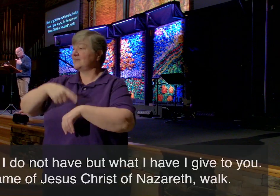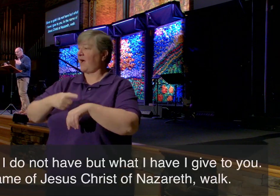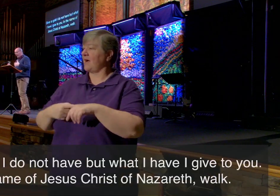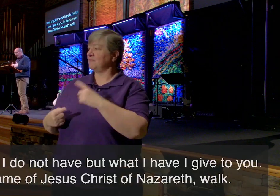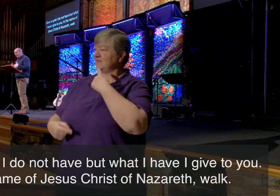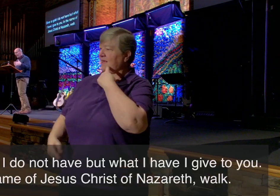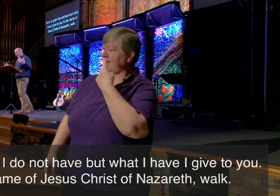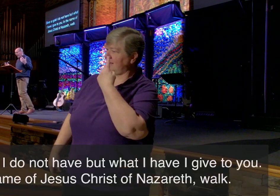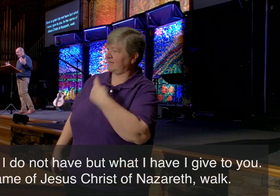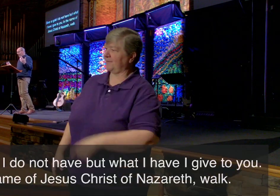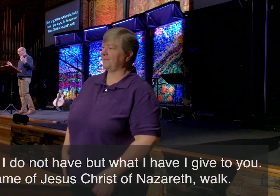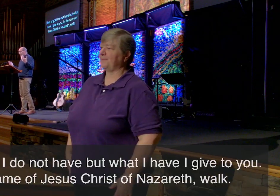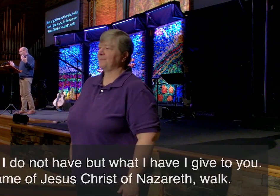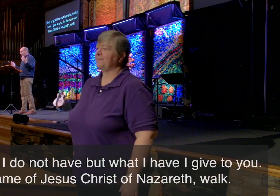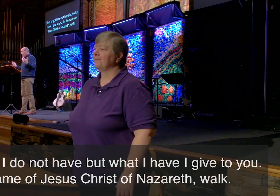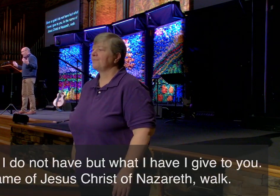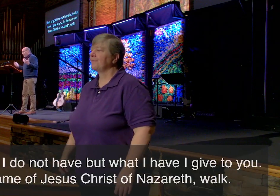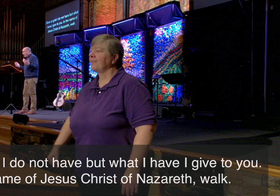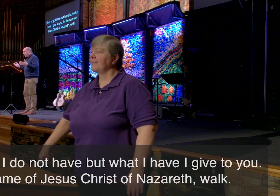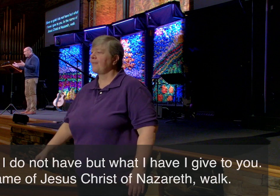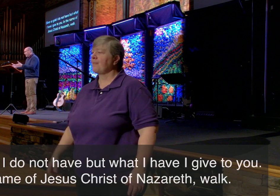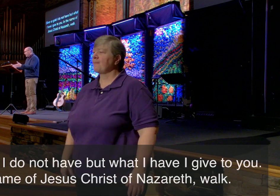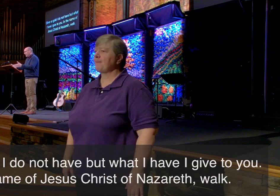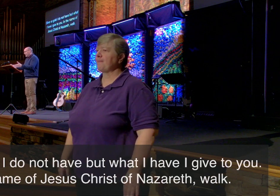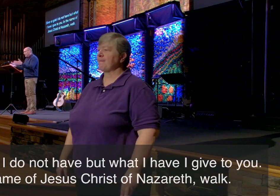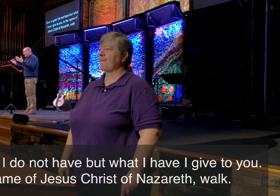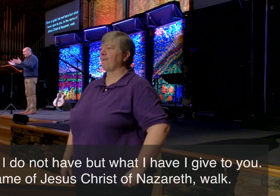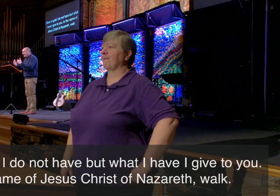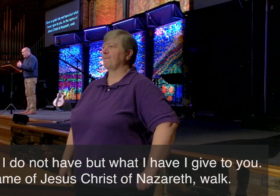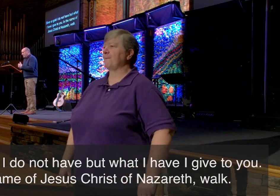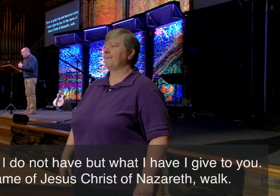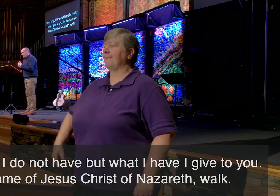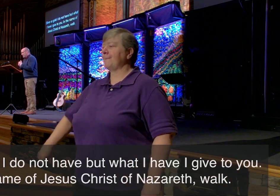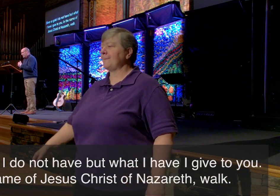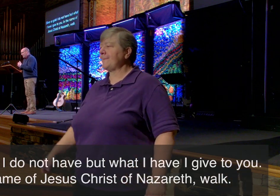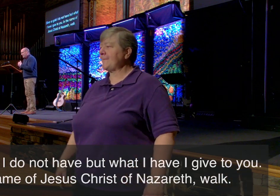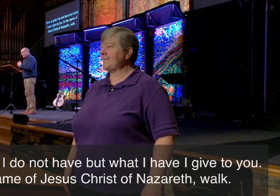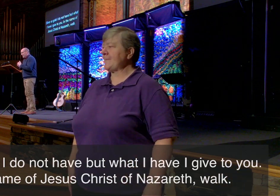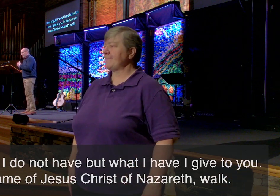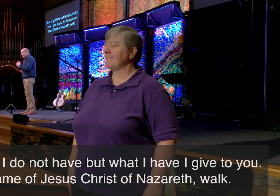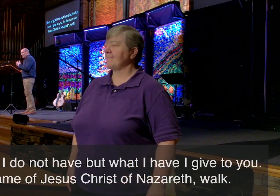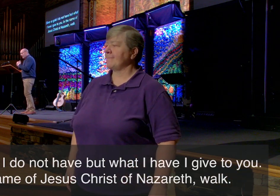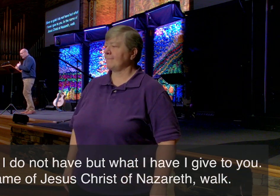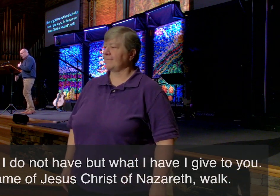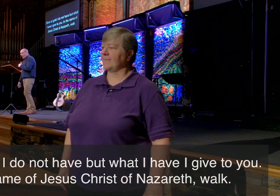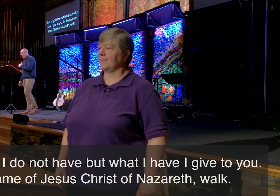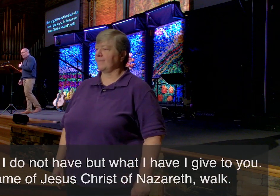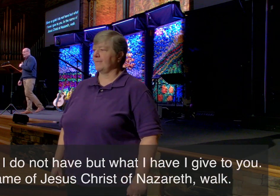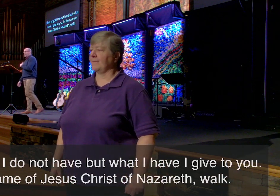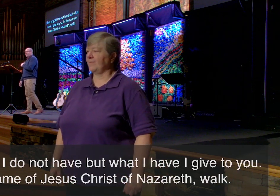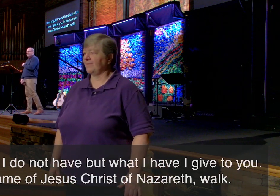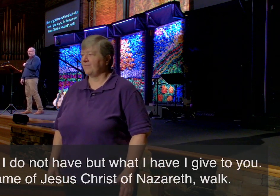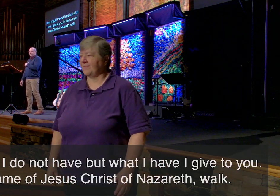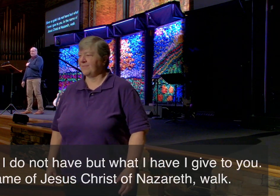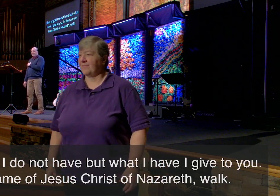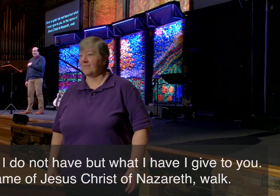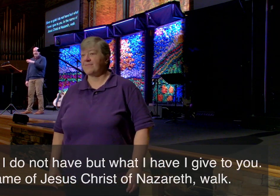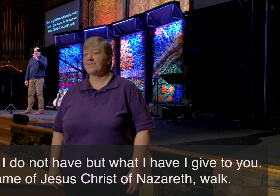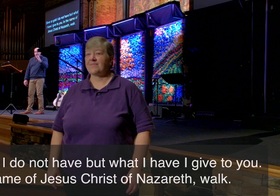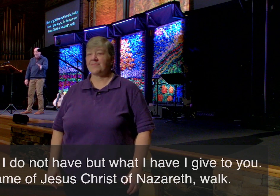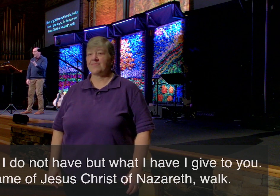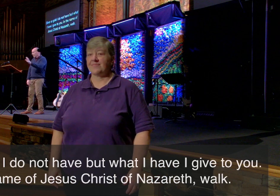speak. They said, silver or gold I do not have, but what I have I give to you. In the name of Jesus Christ of Nazareth,